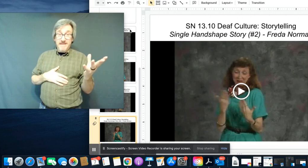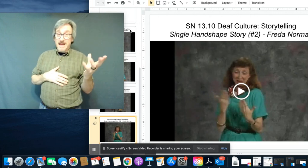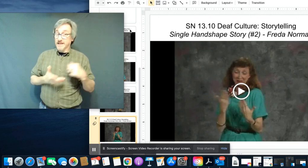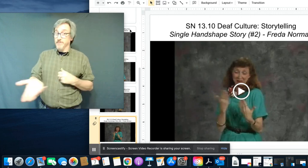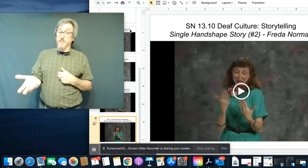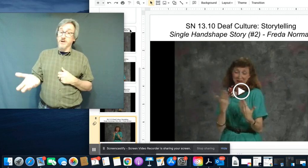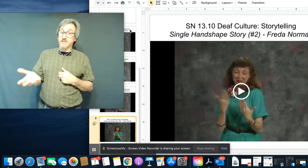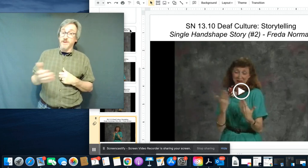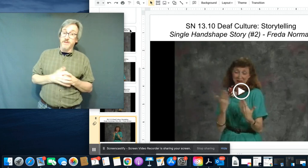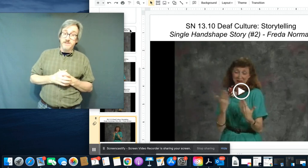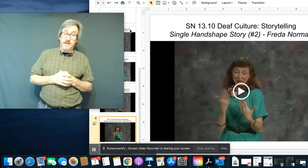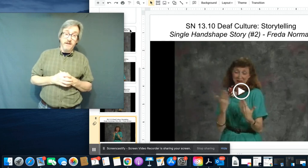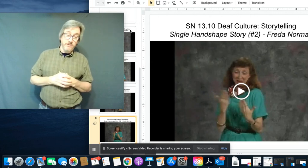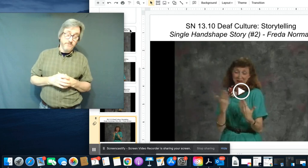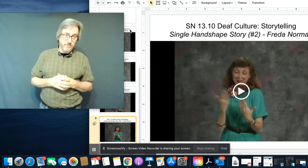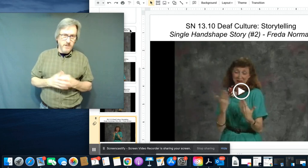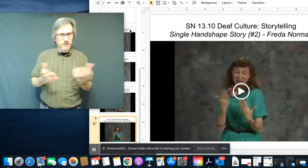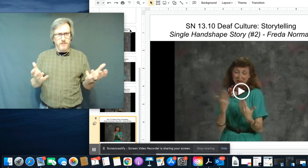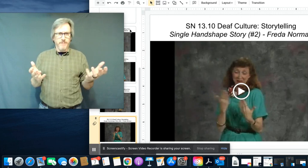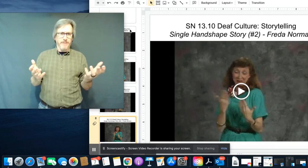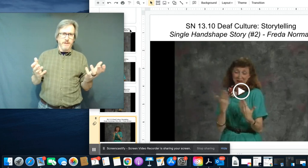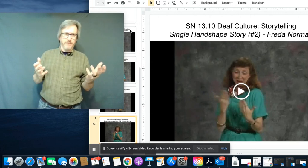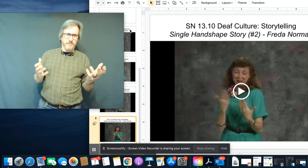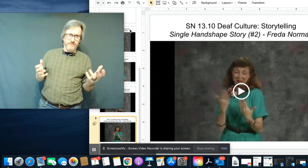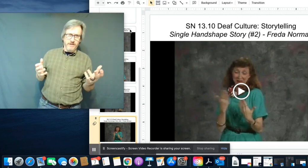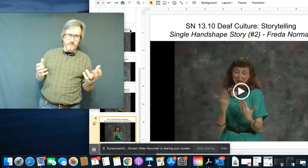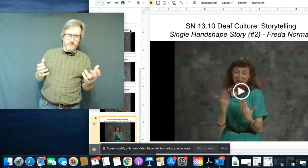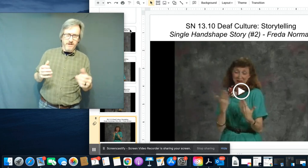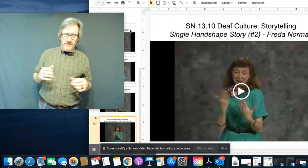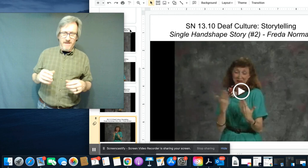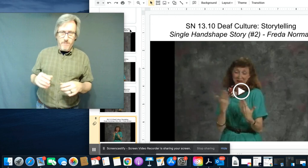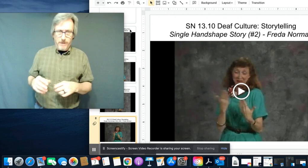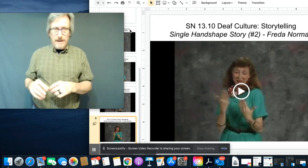by that, they can be impressed by the sign language. Maybe, if